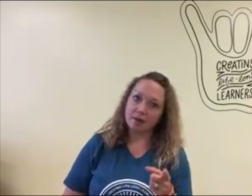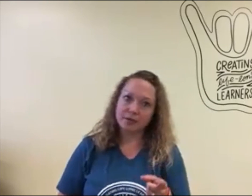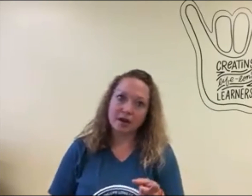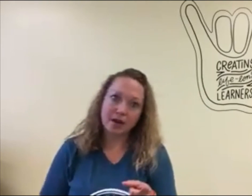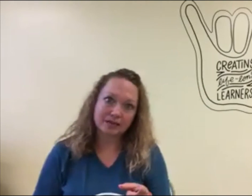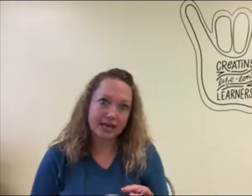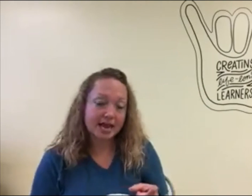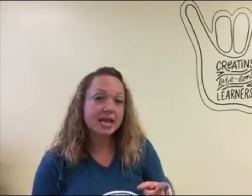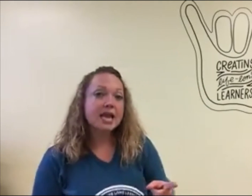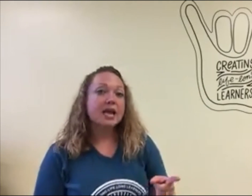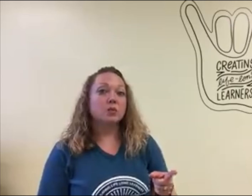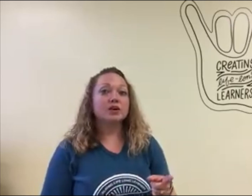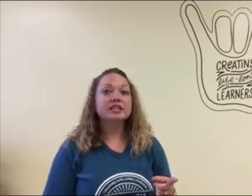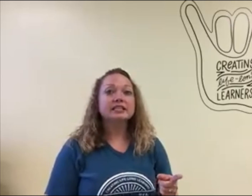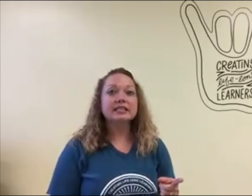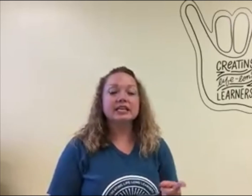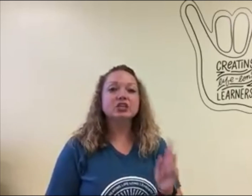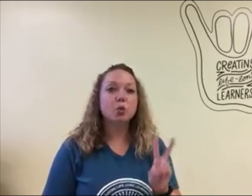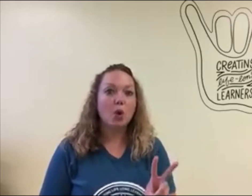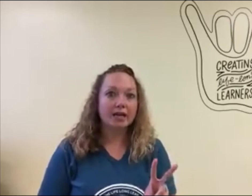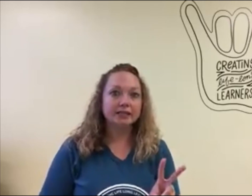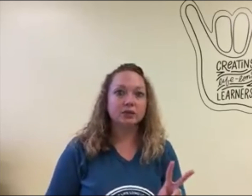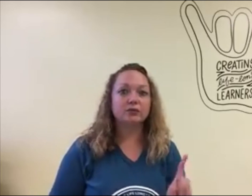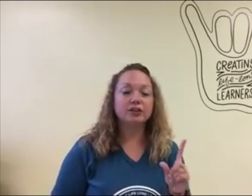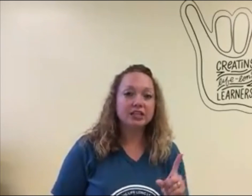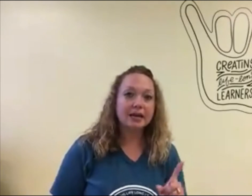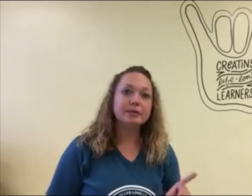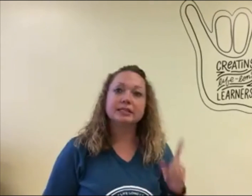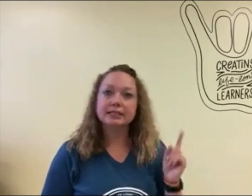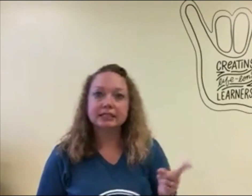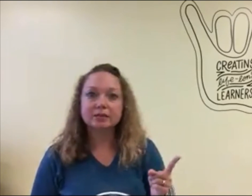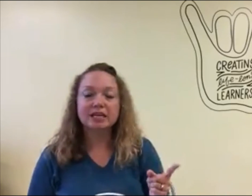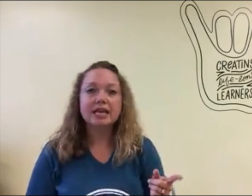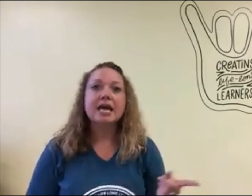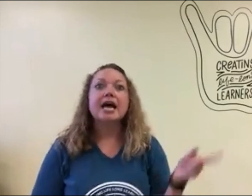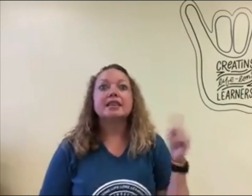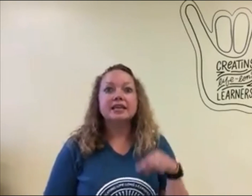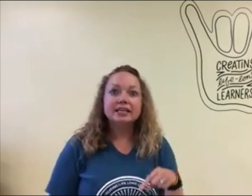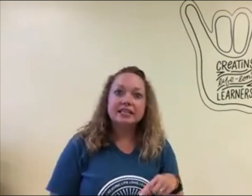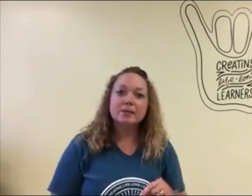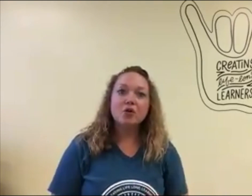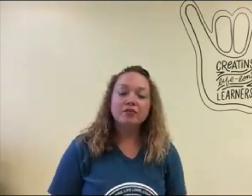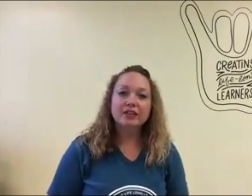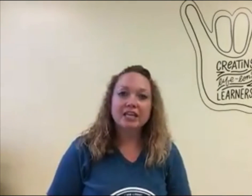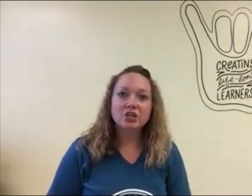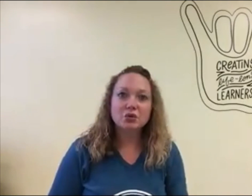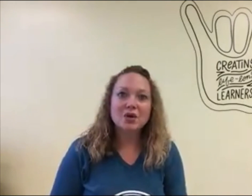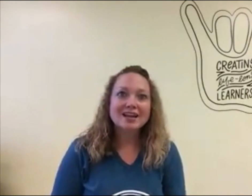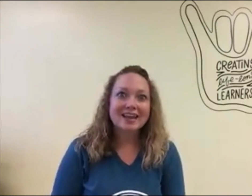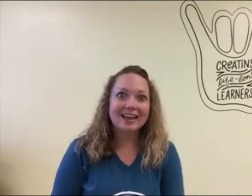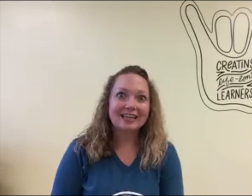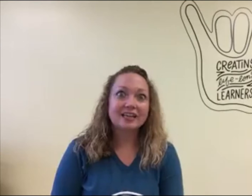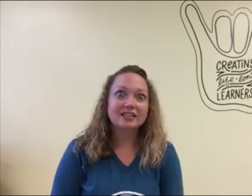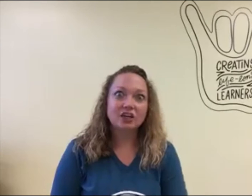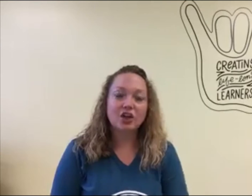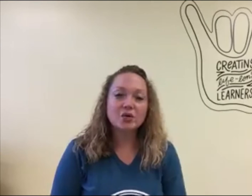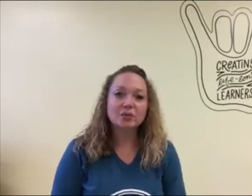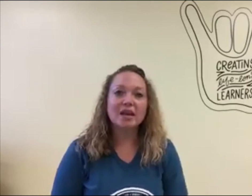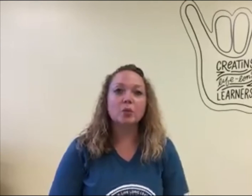and Dad, and we're gonna sing it twice. So first time, just listen to me, and the next time, hopefully you can sing it along with me, and we're gonna talk